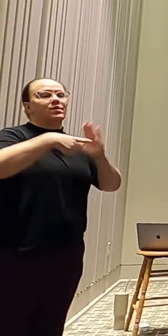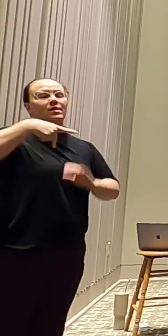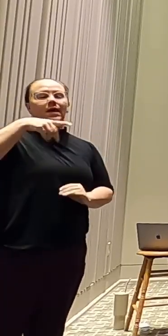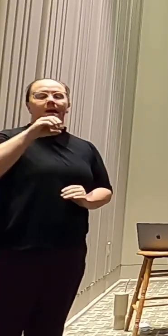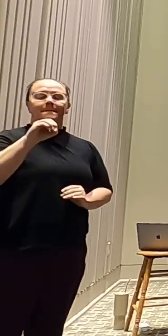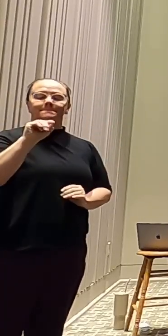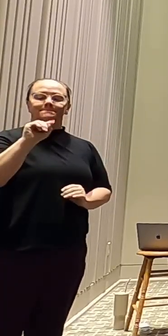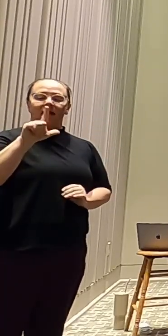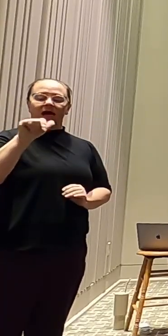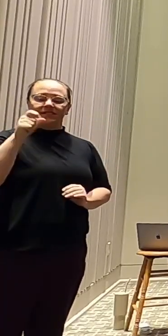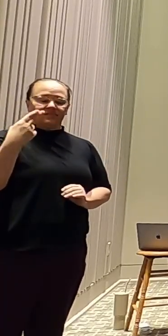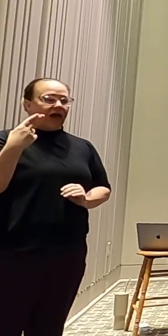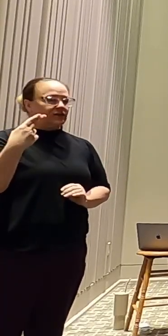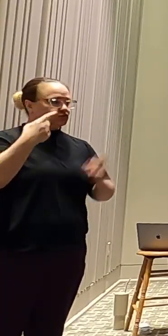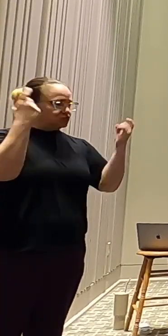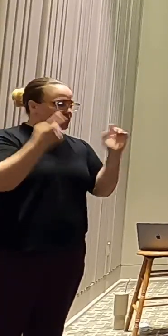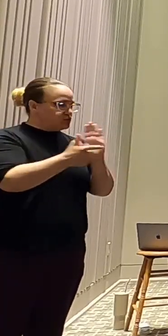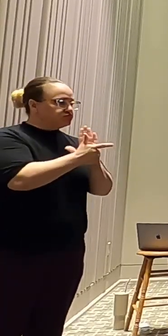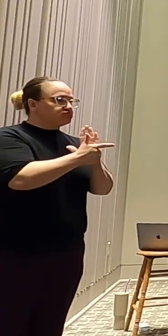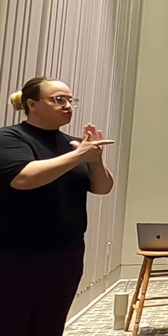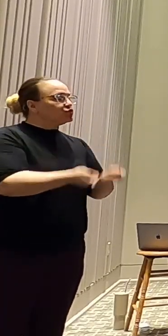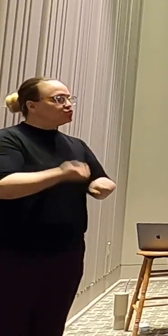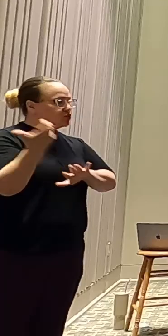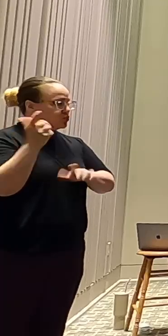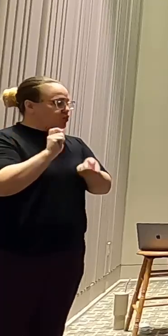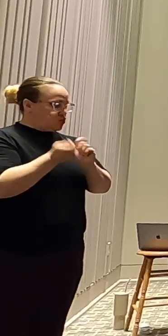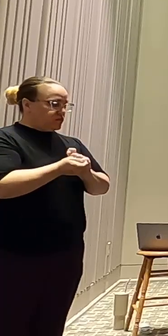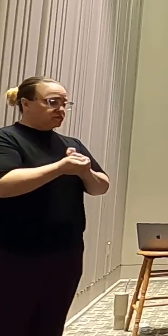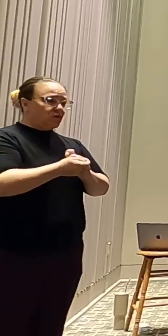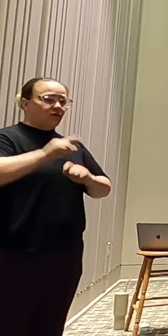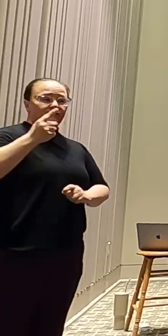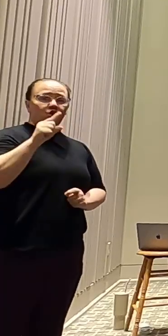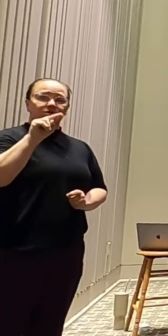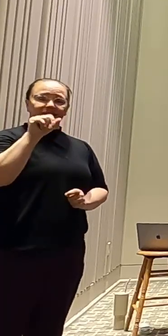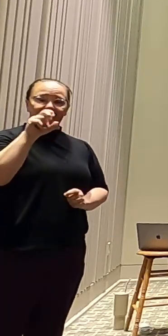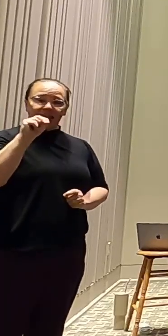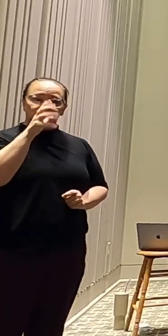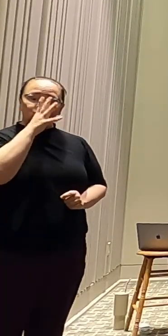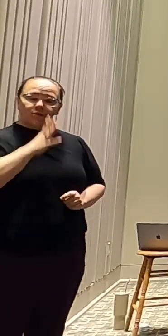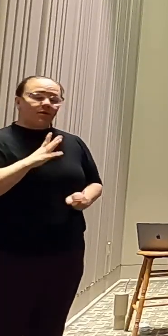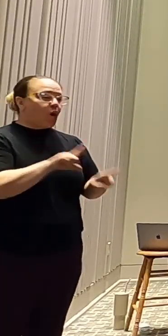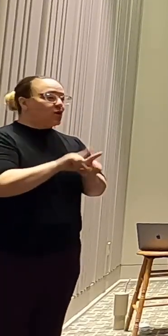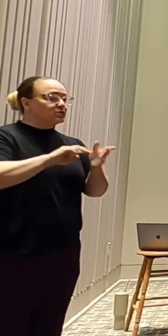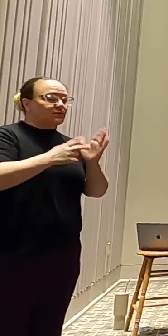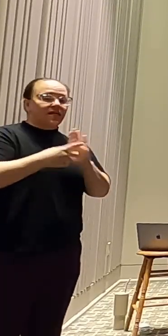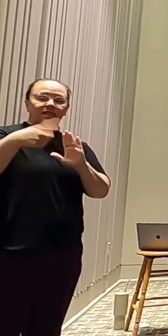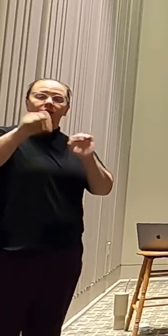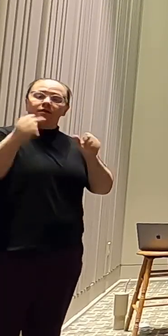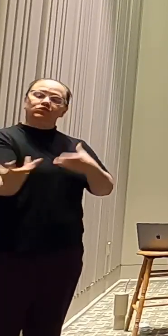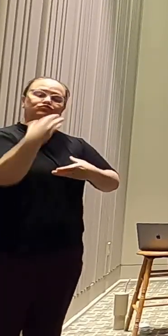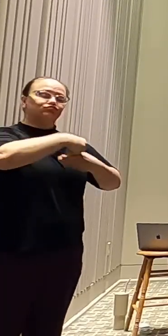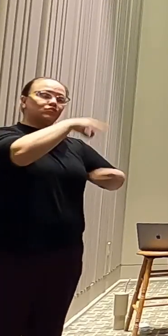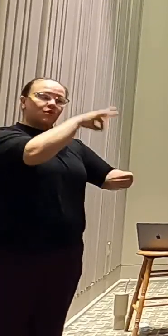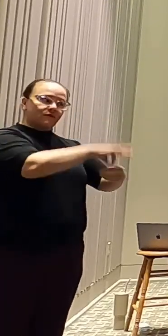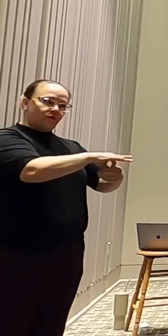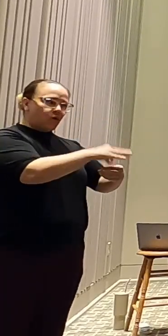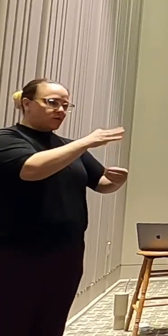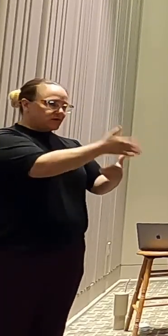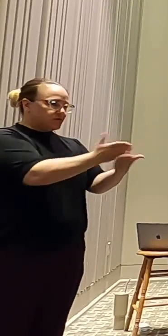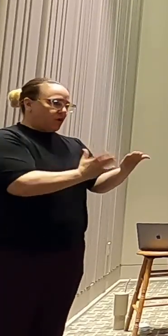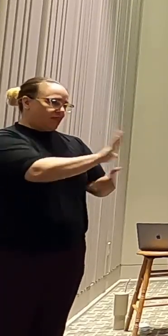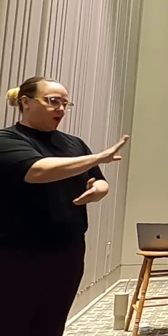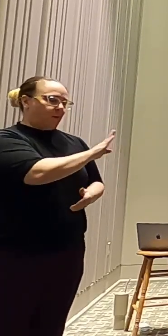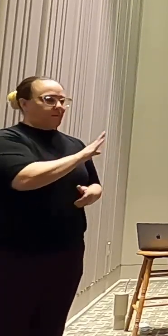and Sundance were removed. And for First Nations women, this act also meant that they were now able to vote in band council